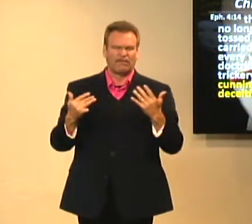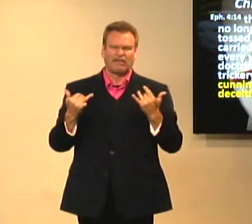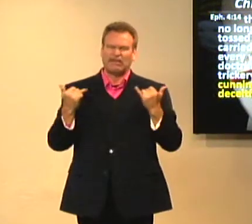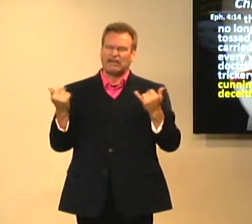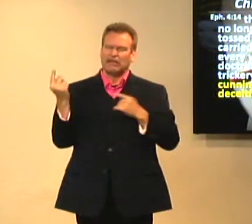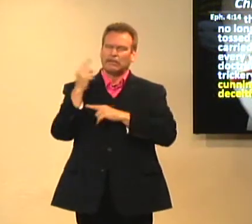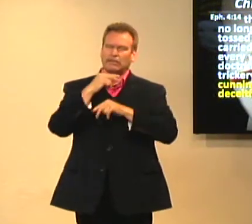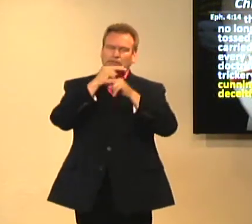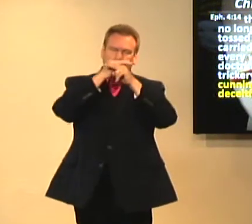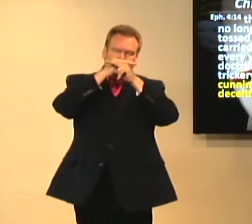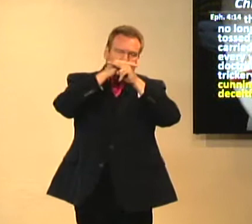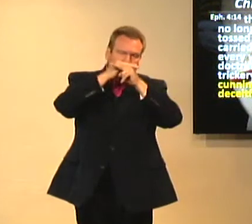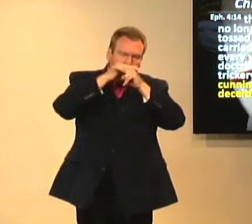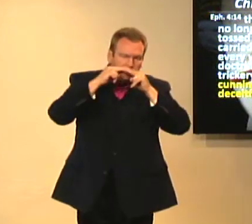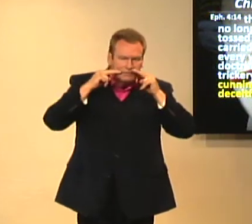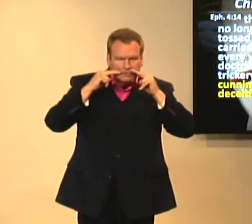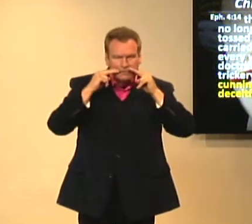And continue earning all this money.